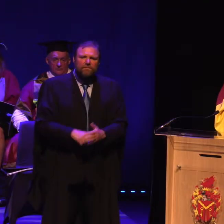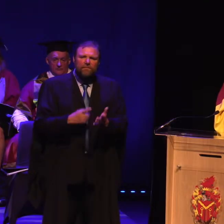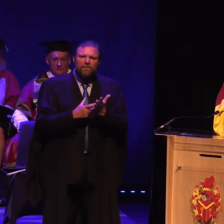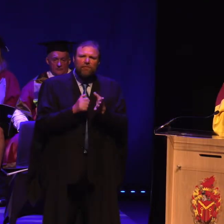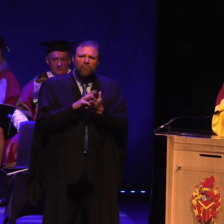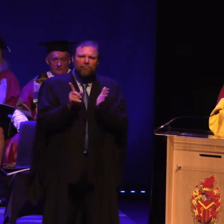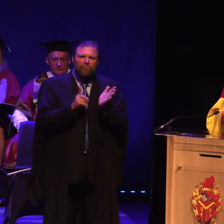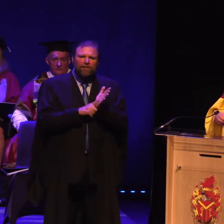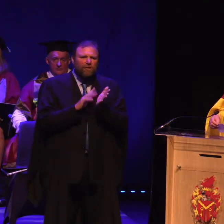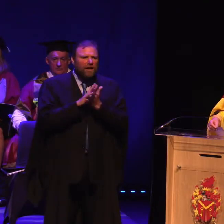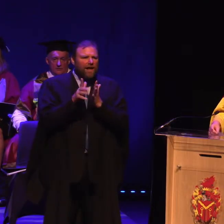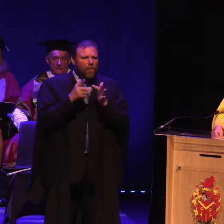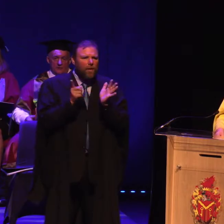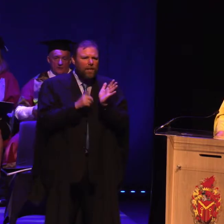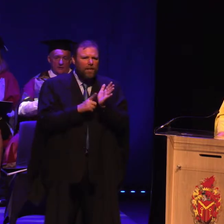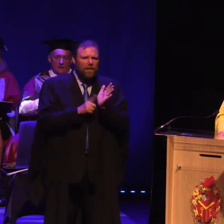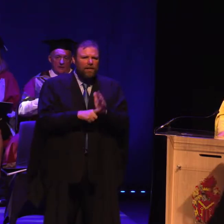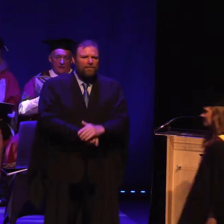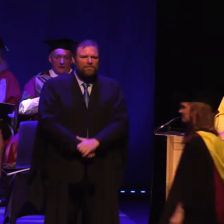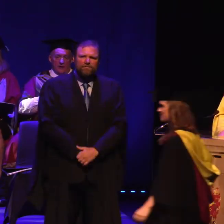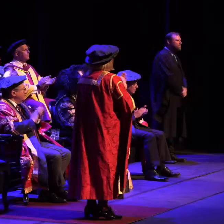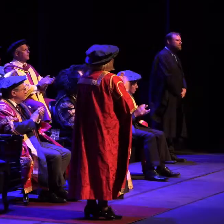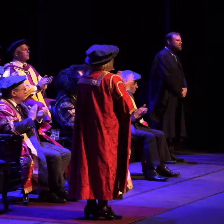Rachel Powell.